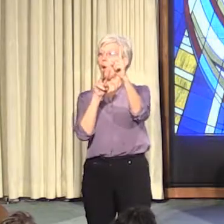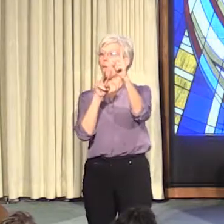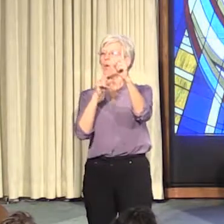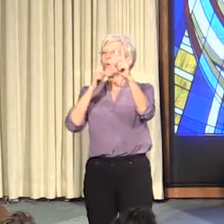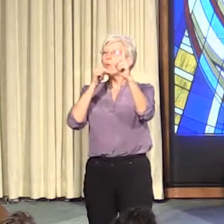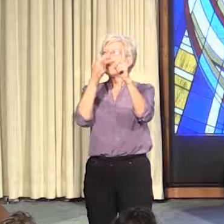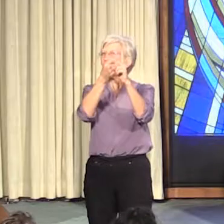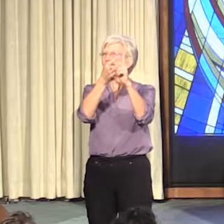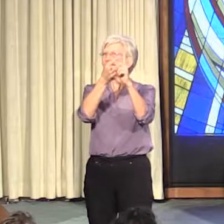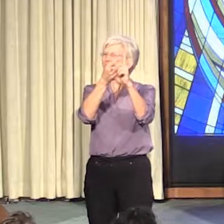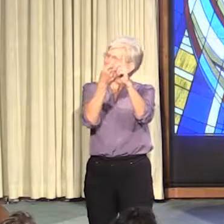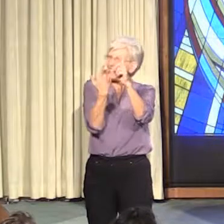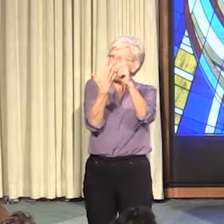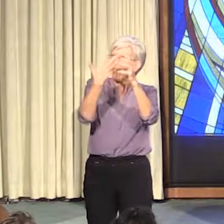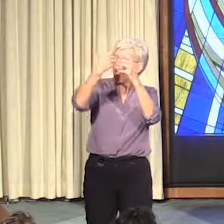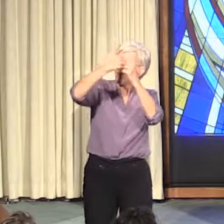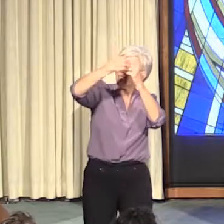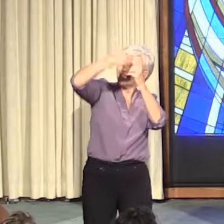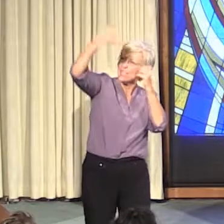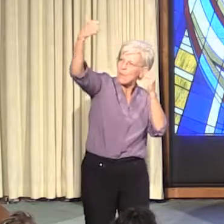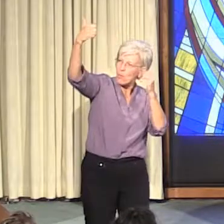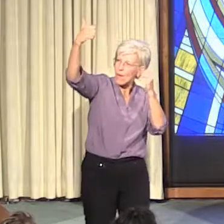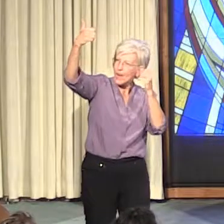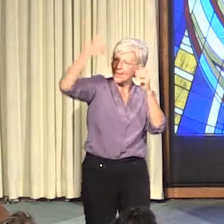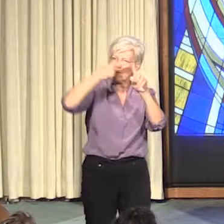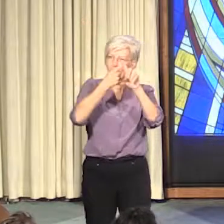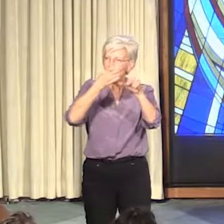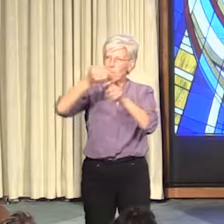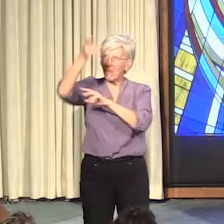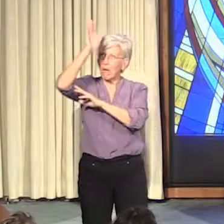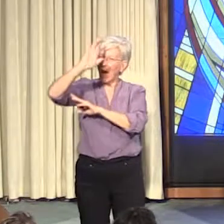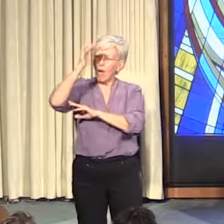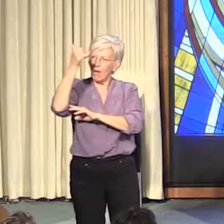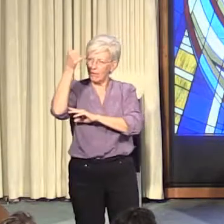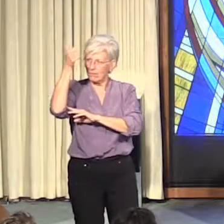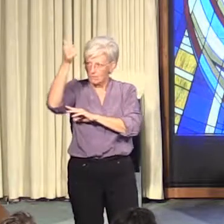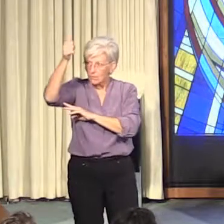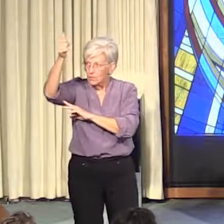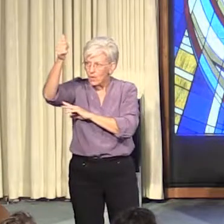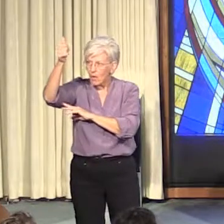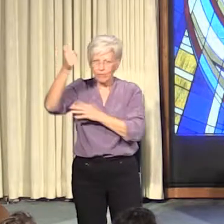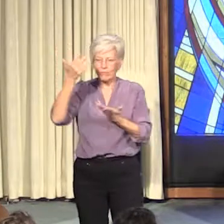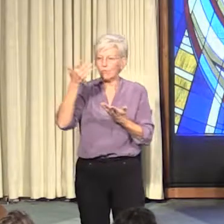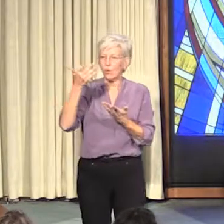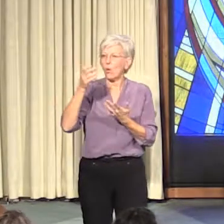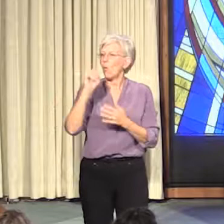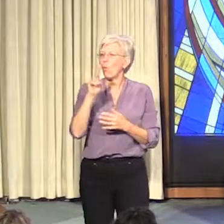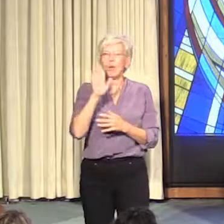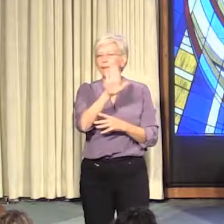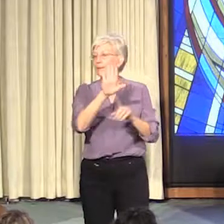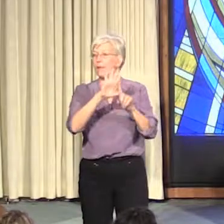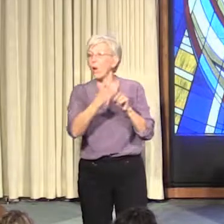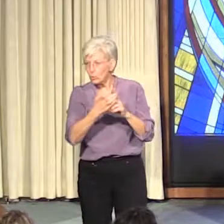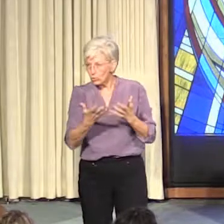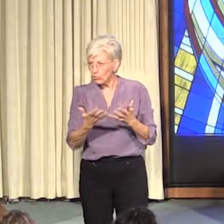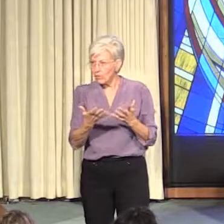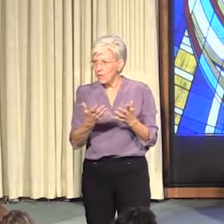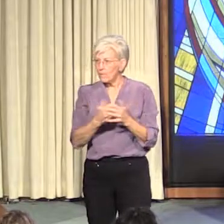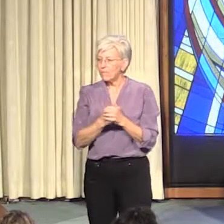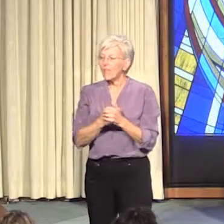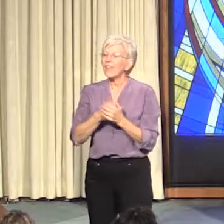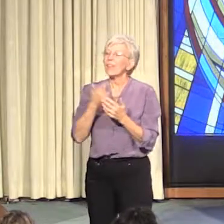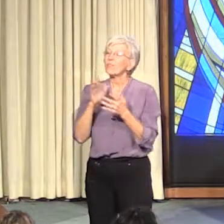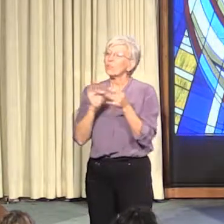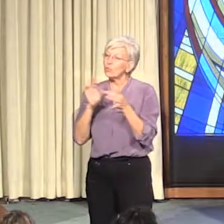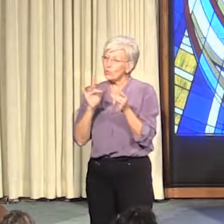separated from God himself, his culture, whatever it might be, the story of